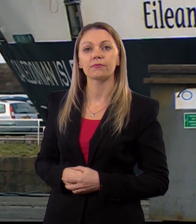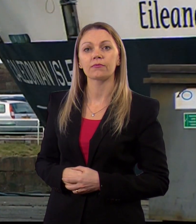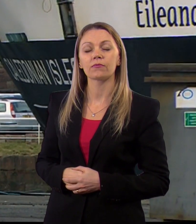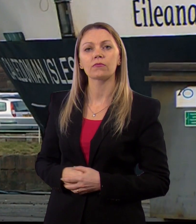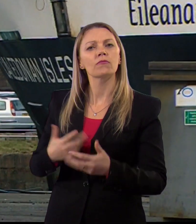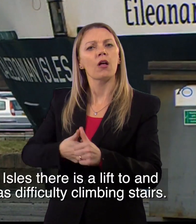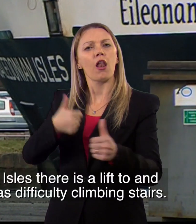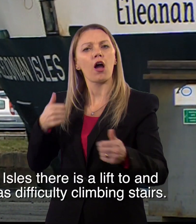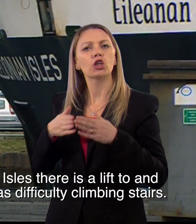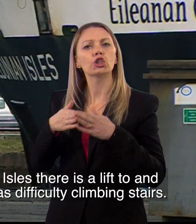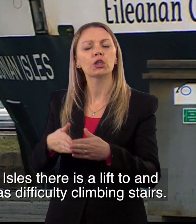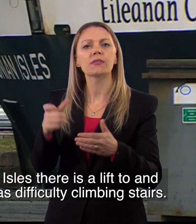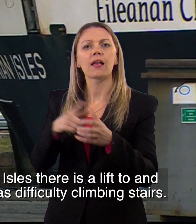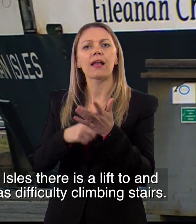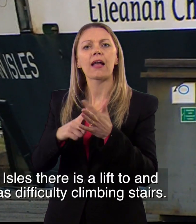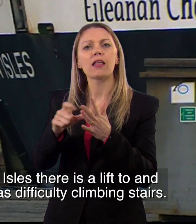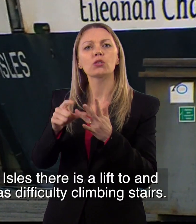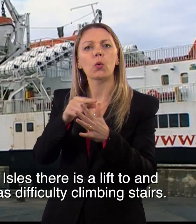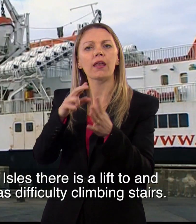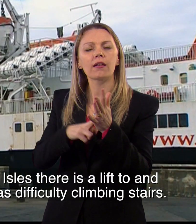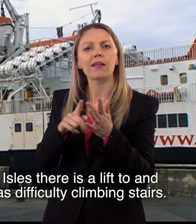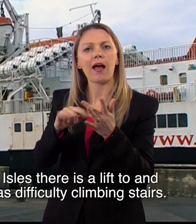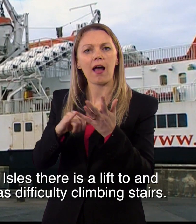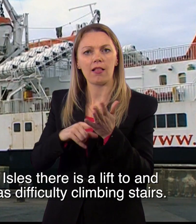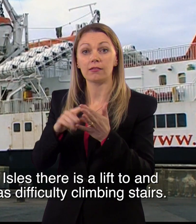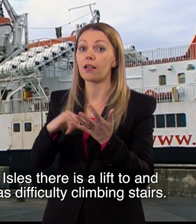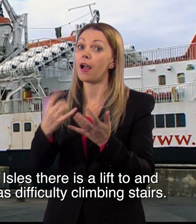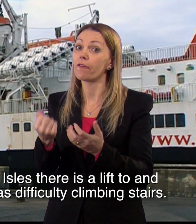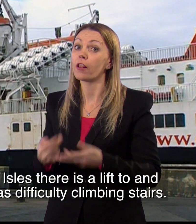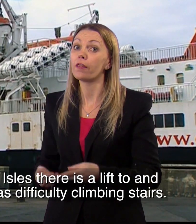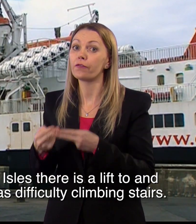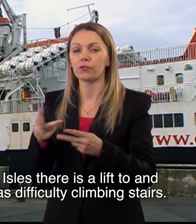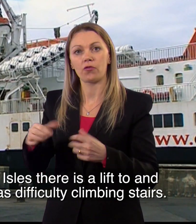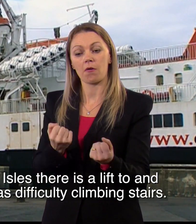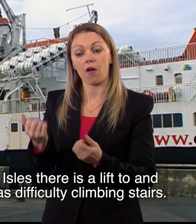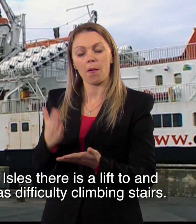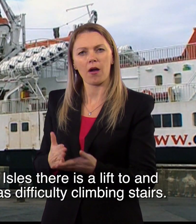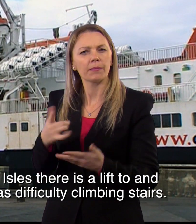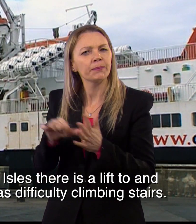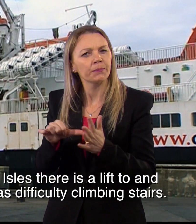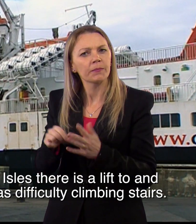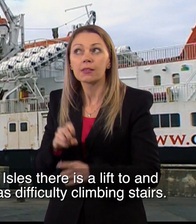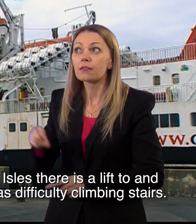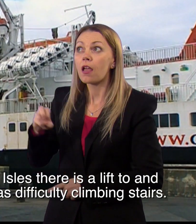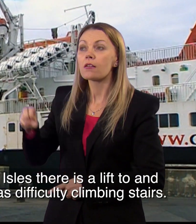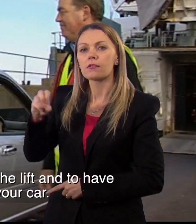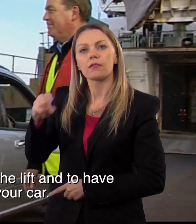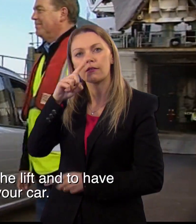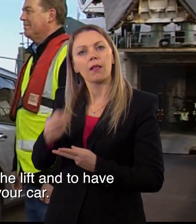On larger ships like the Caledonian Isles, there's a lift to and from the car deck for anyone who has difficulty climbing the